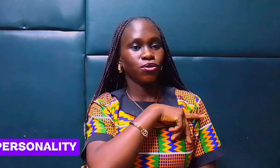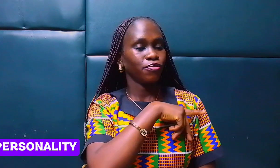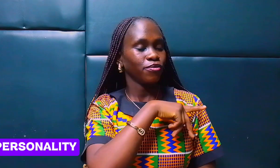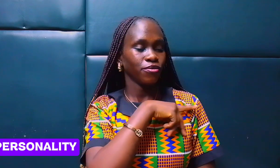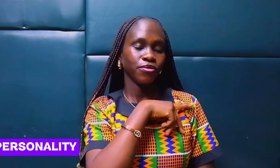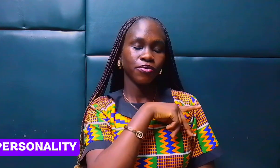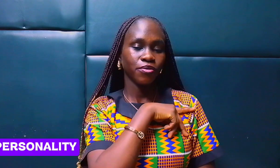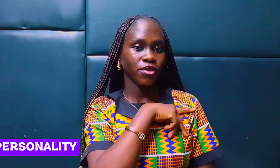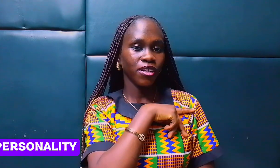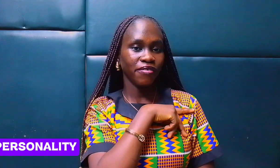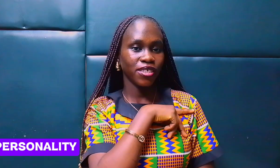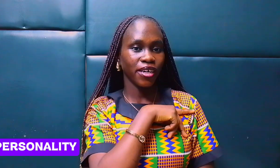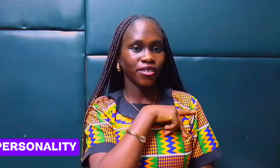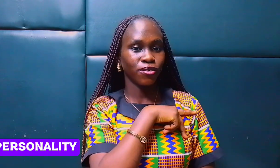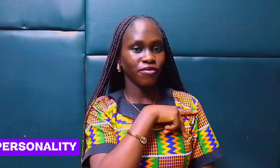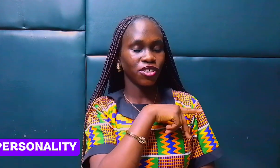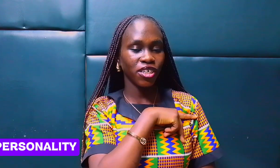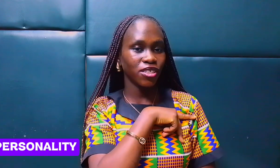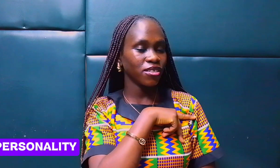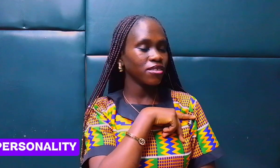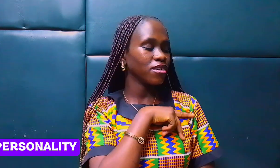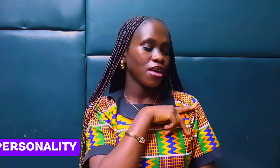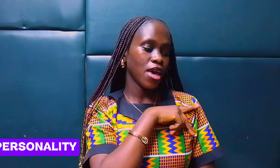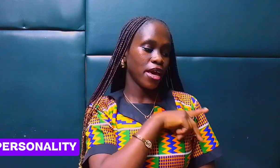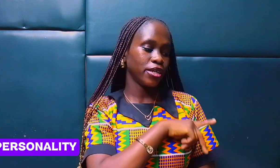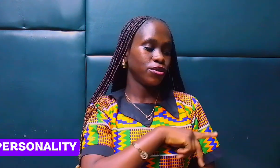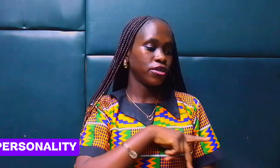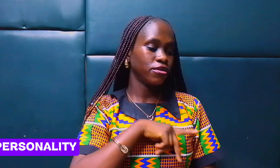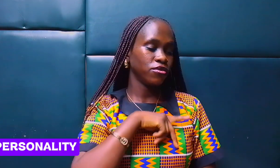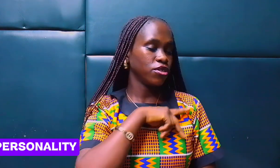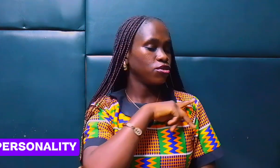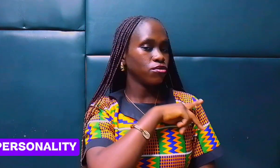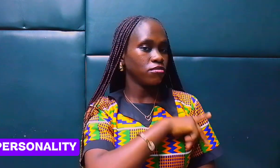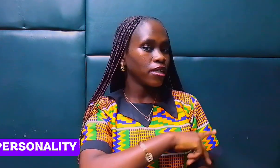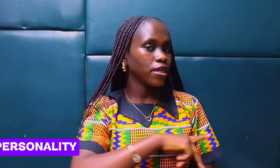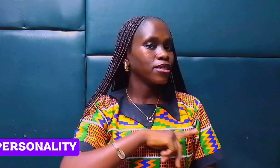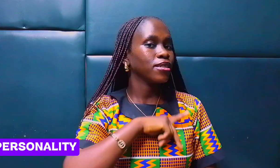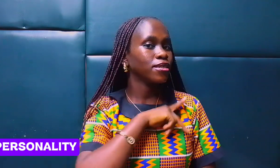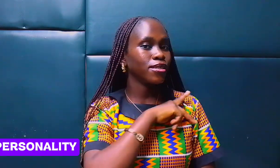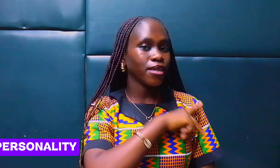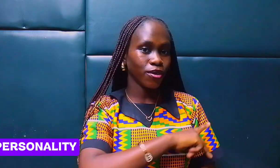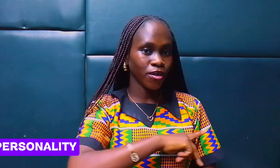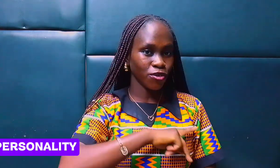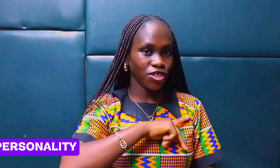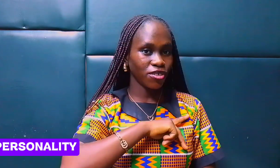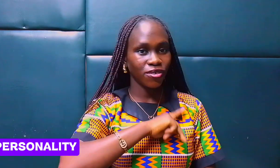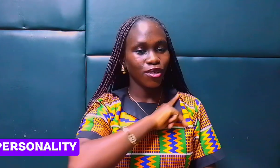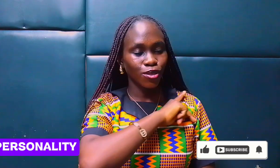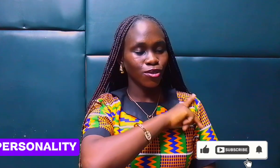your left side of your chest, and you're going to take it in a circular motion.